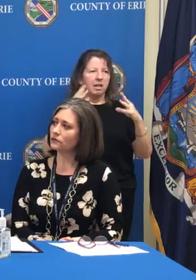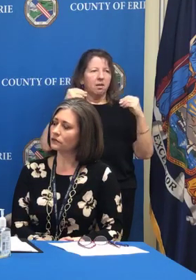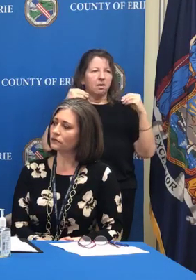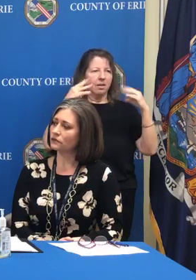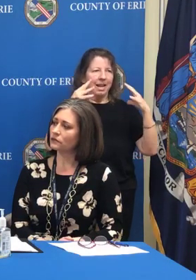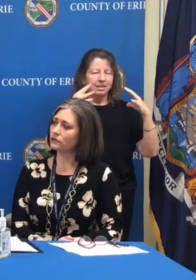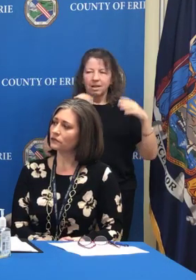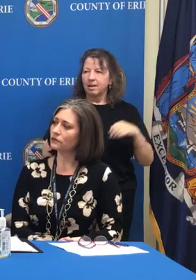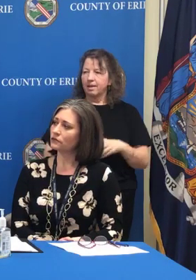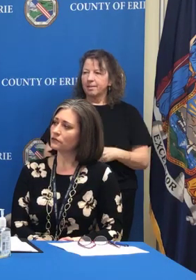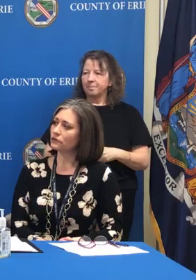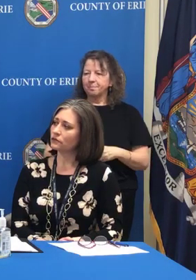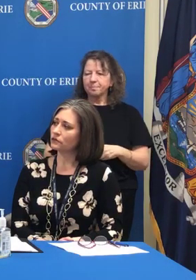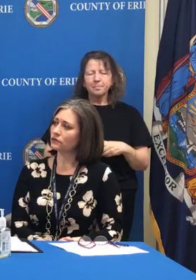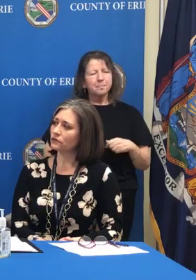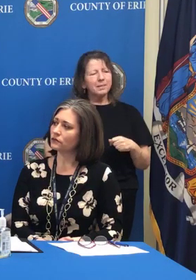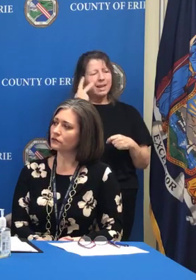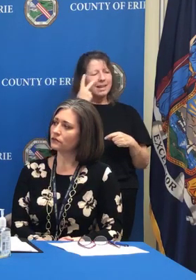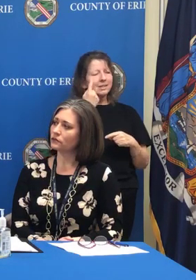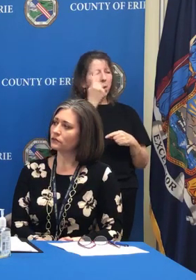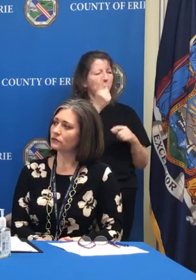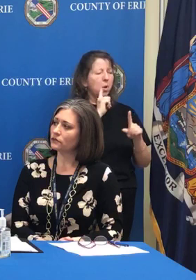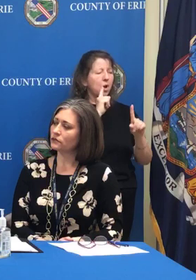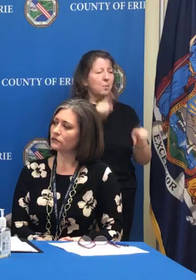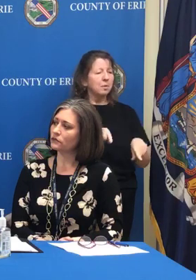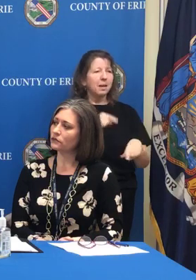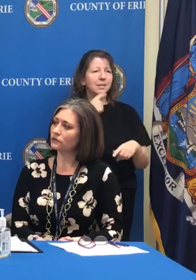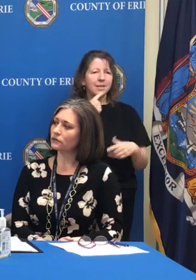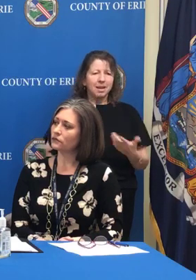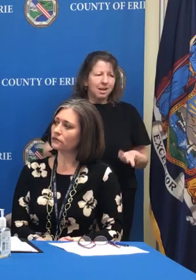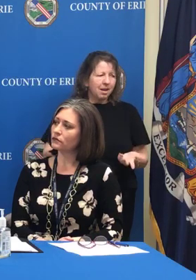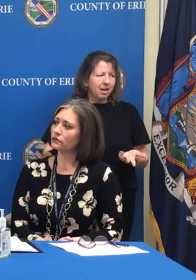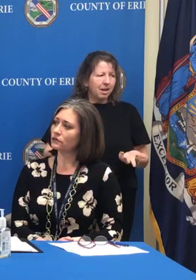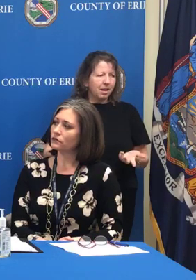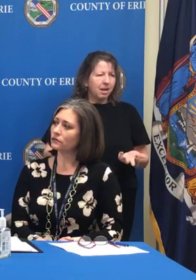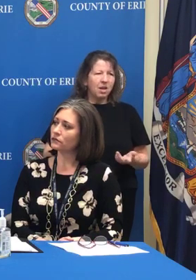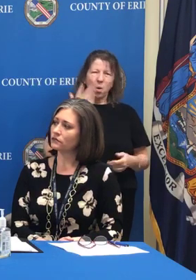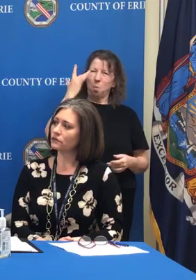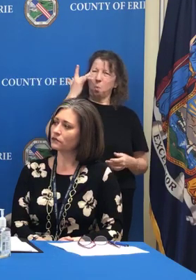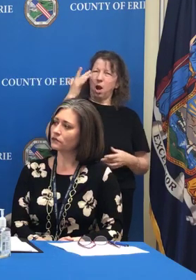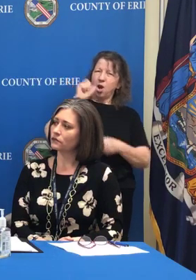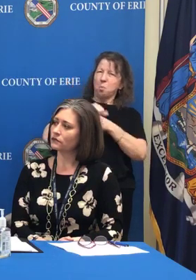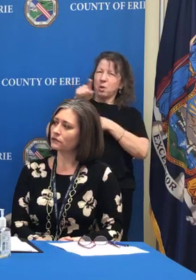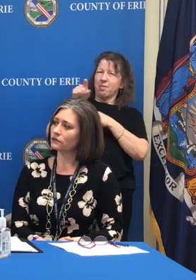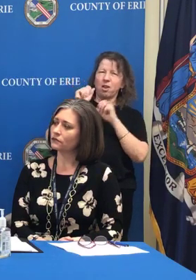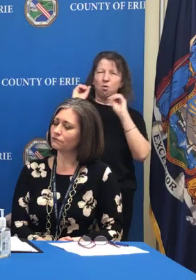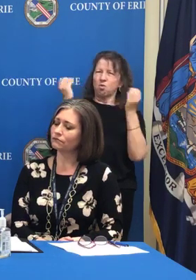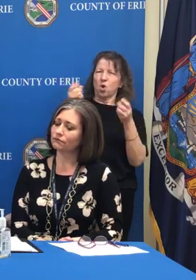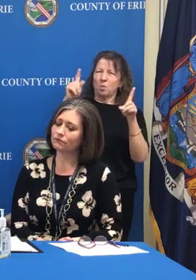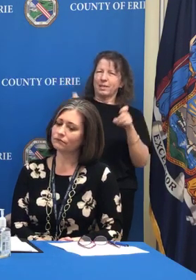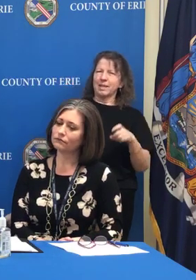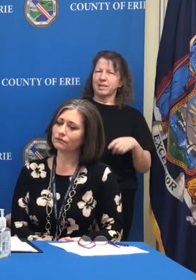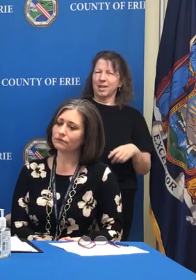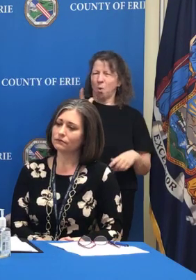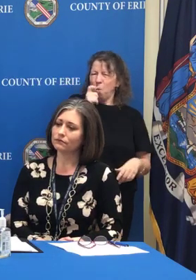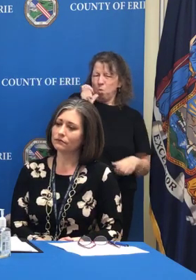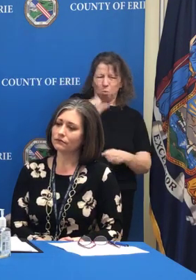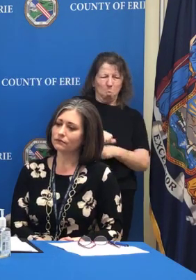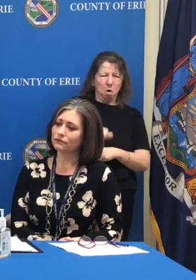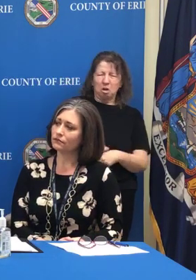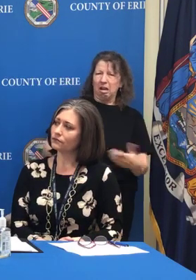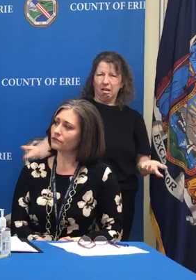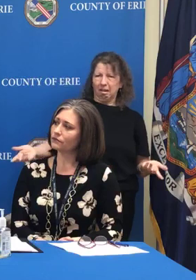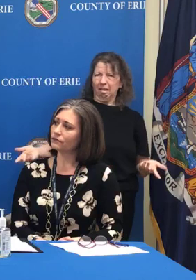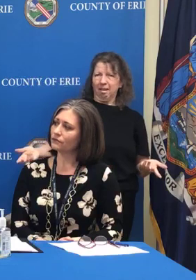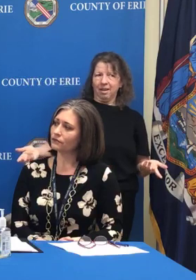the responses because I'm too busy, but I saw one response, which is, why are anybody working there if you're not doing testing? We're doing testing, and